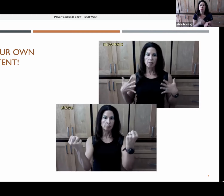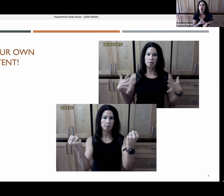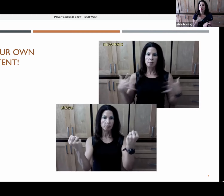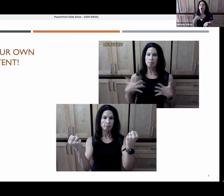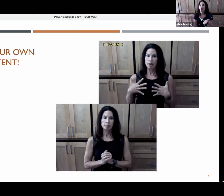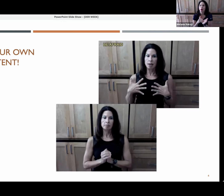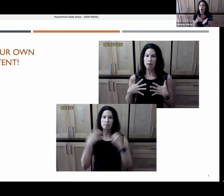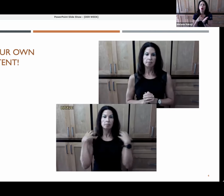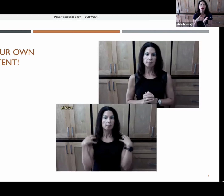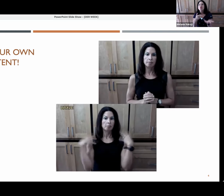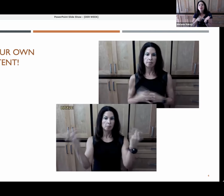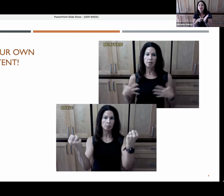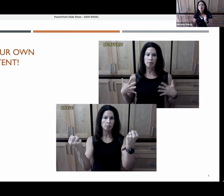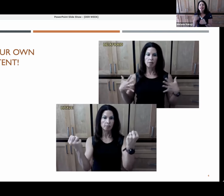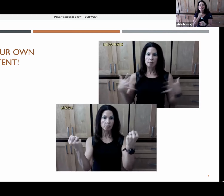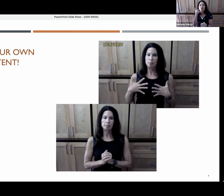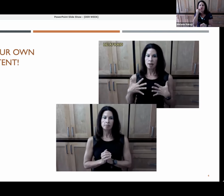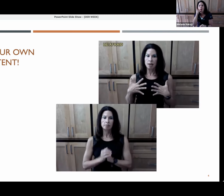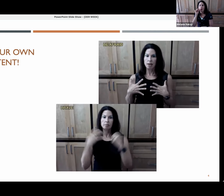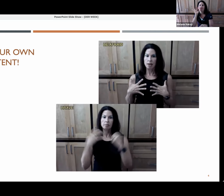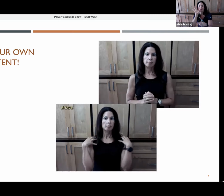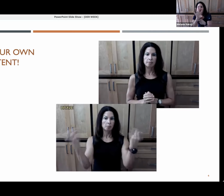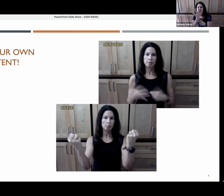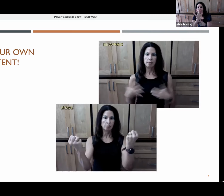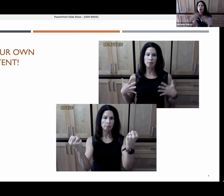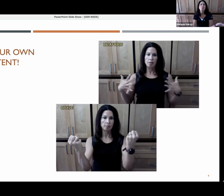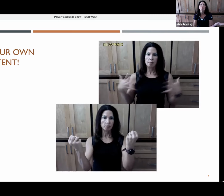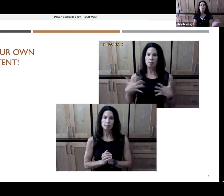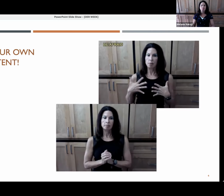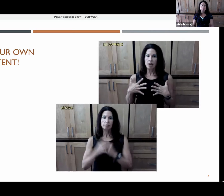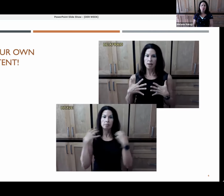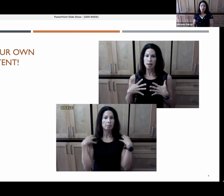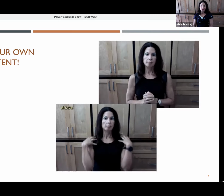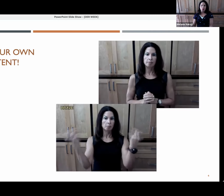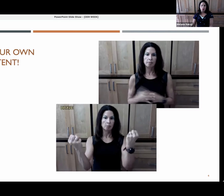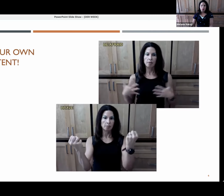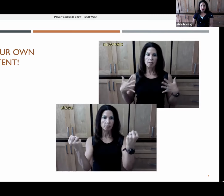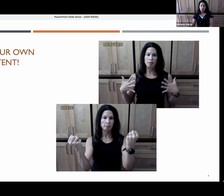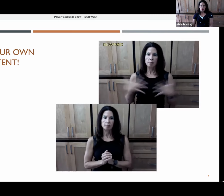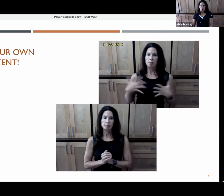a student were to see a sign once, it would go right over their head. And so these repeat.